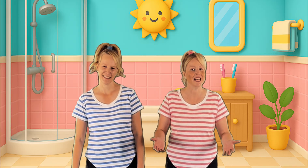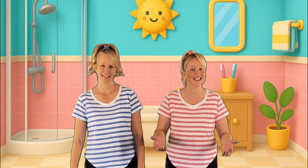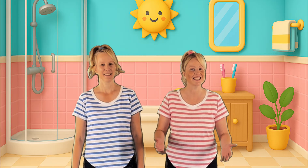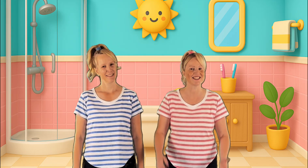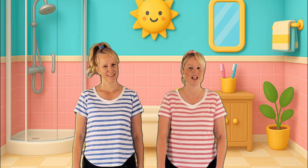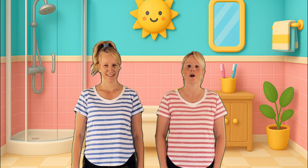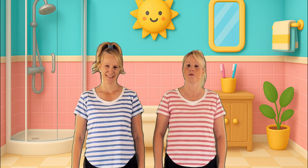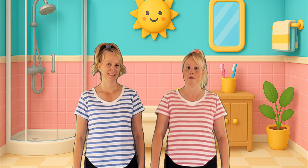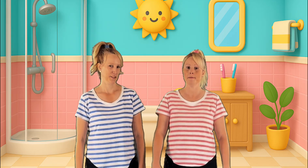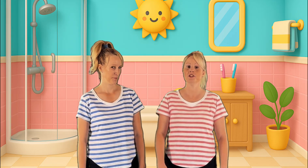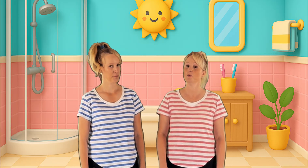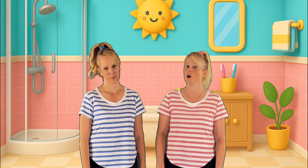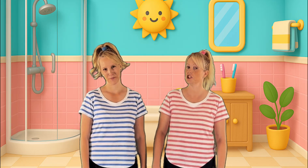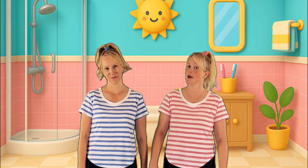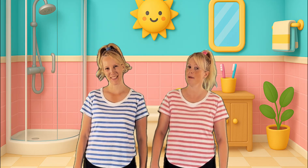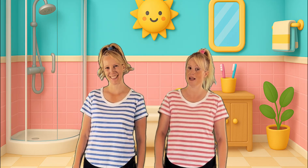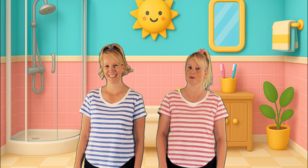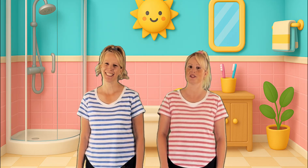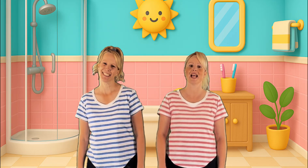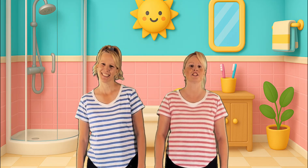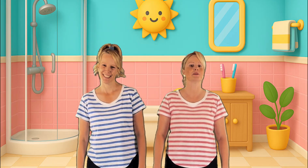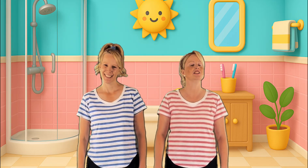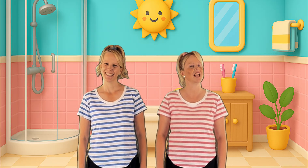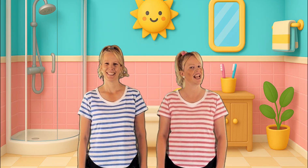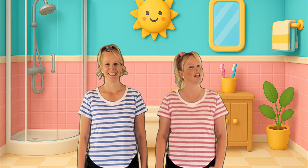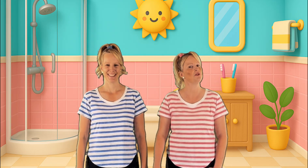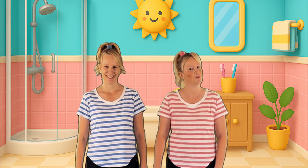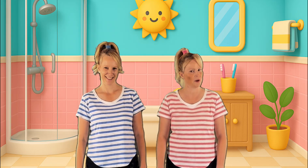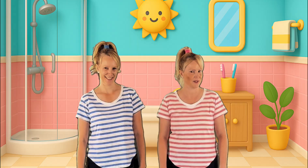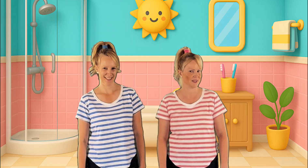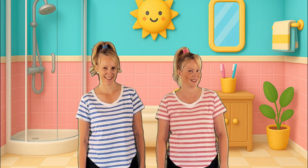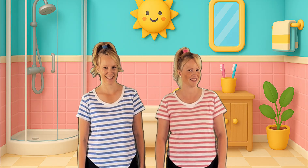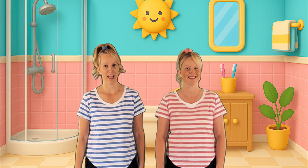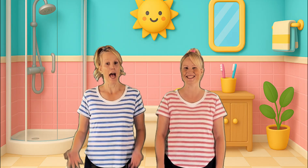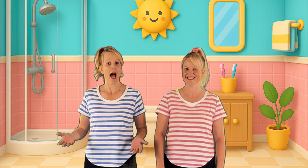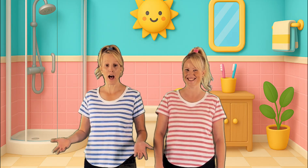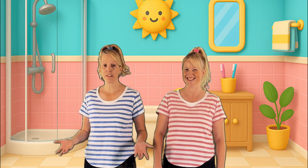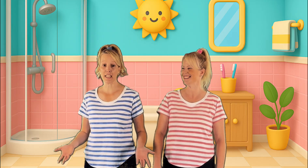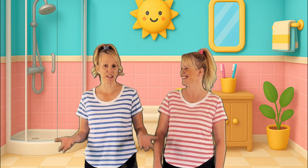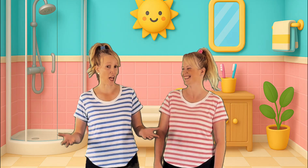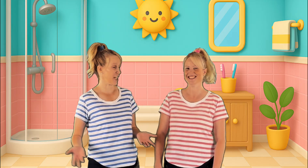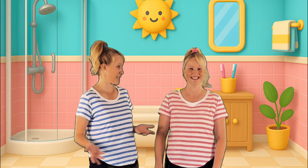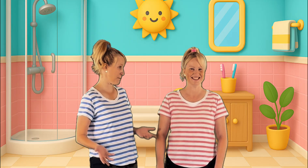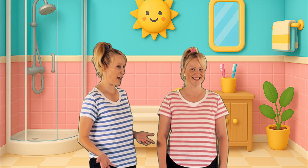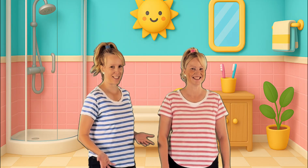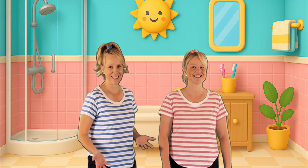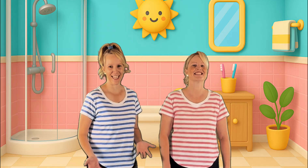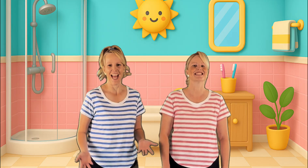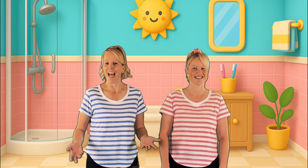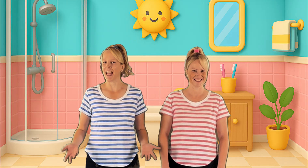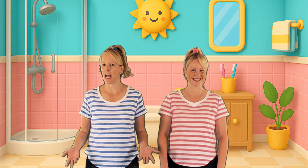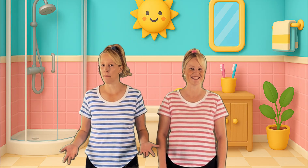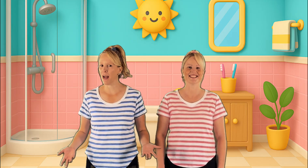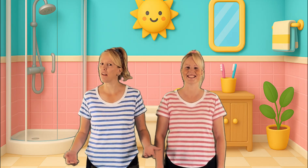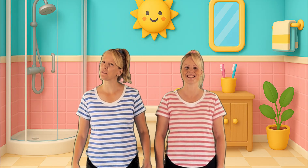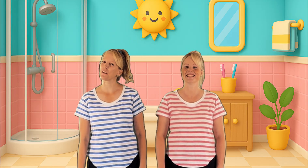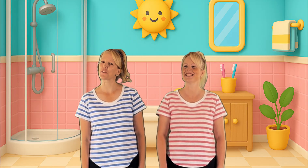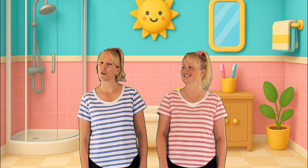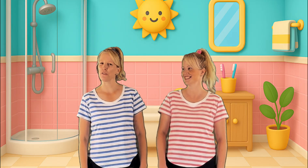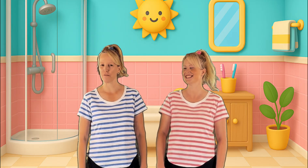friends. Remember to watch our mouths as we say the words. Our teeth are sparkling and our mouths feel so fresh